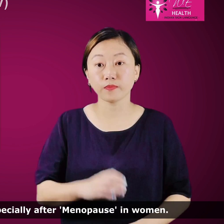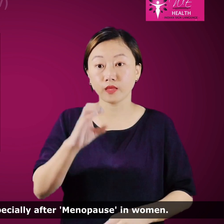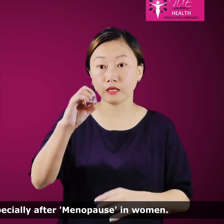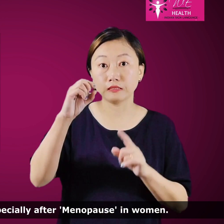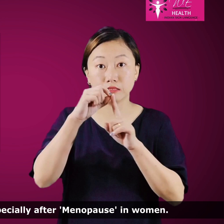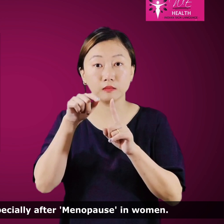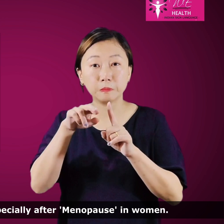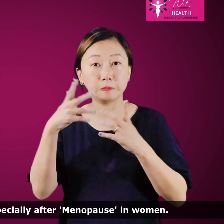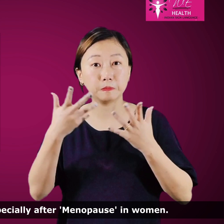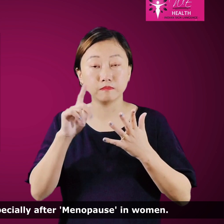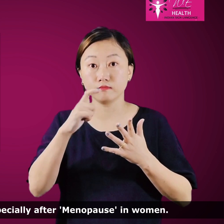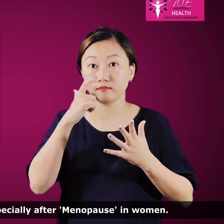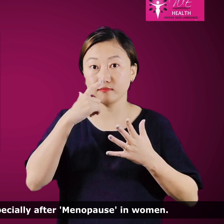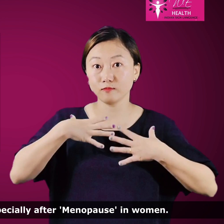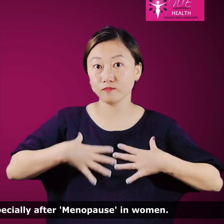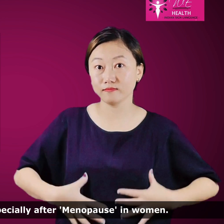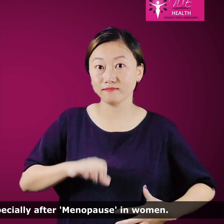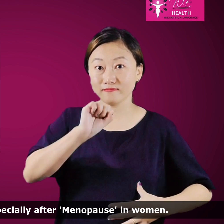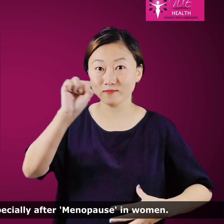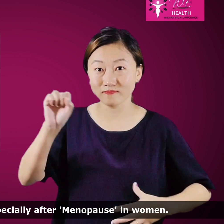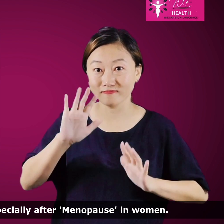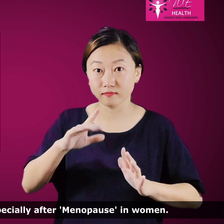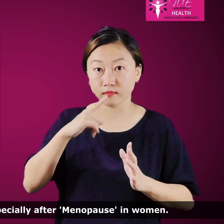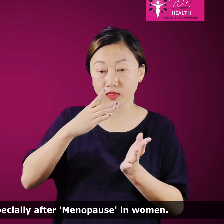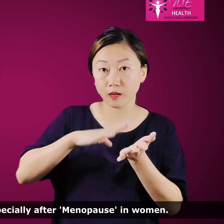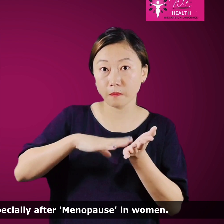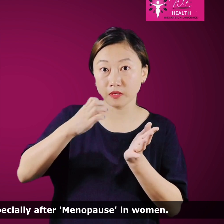5th, Increases especially after menopause in women.